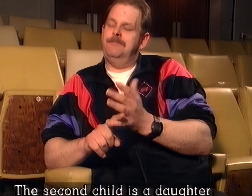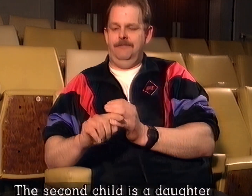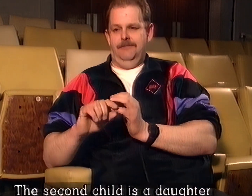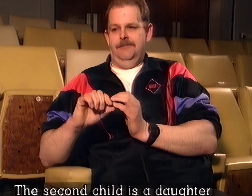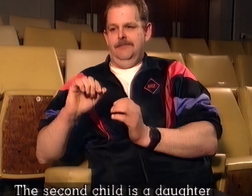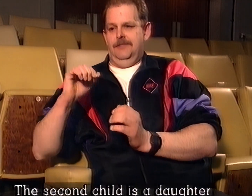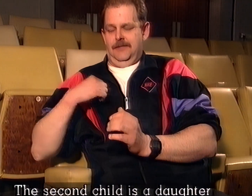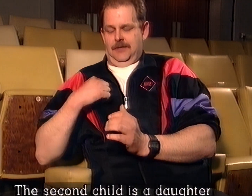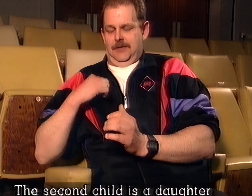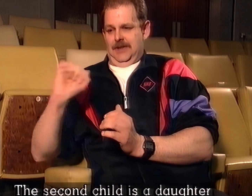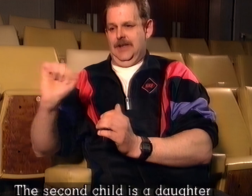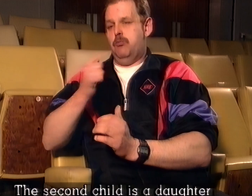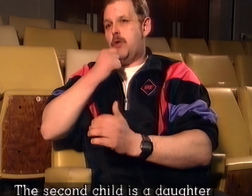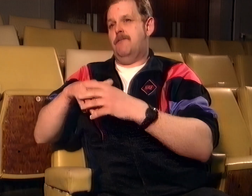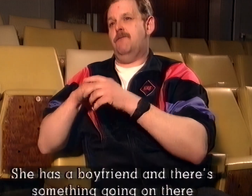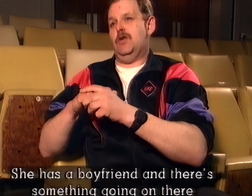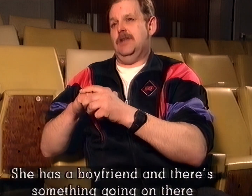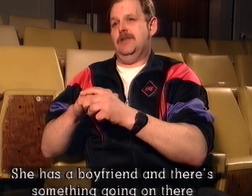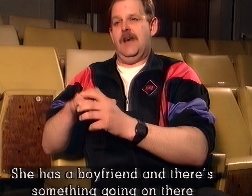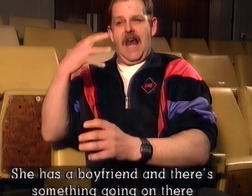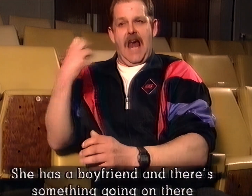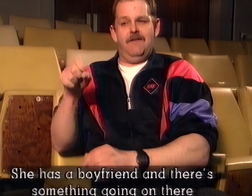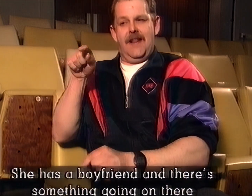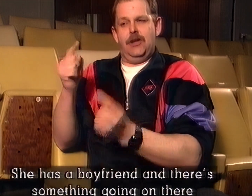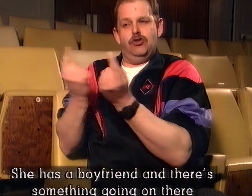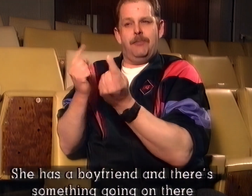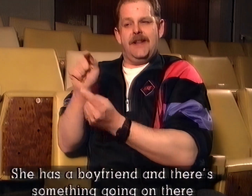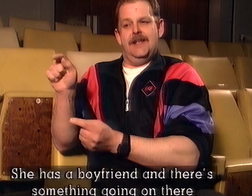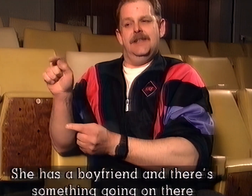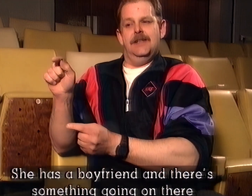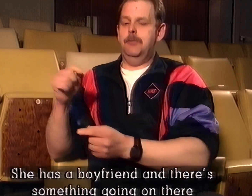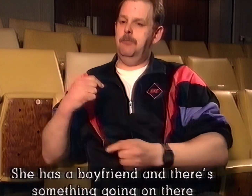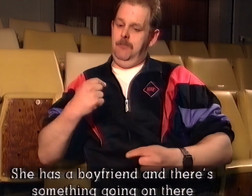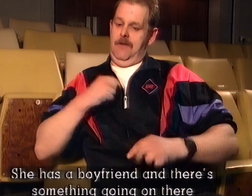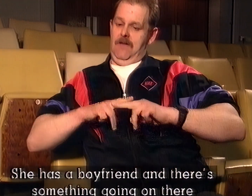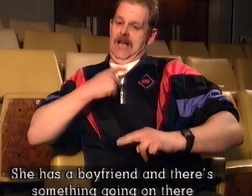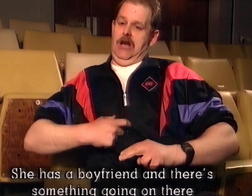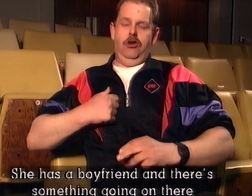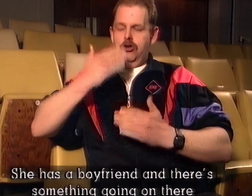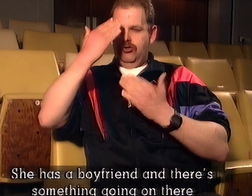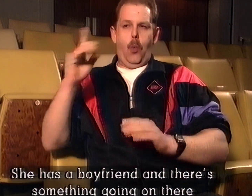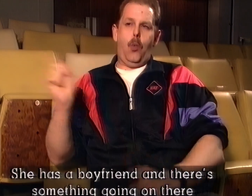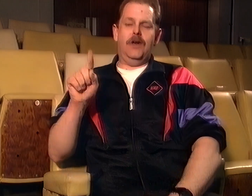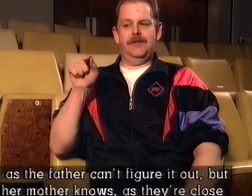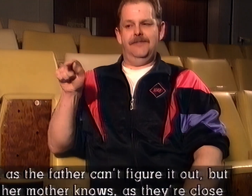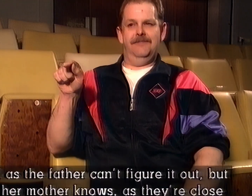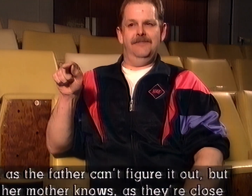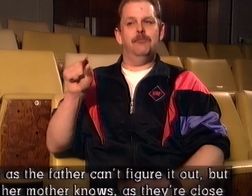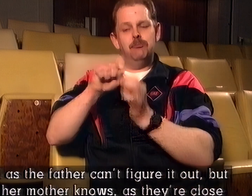The second child is a daughter. She has a boyfriend and there's something going on there. and I as the father can't